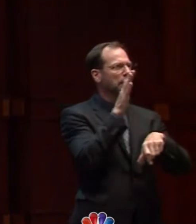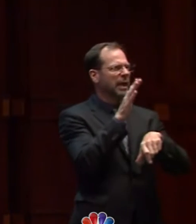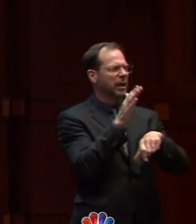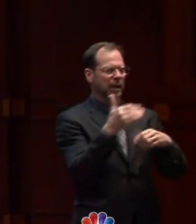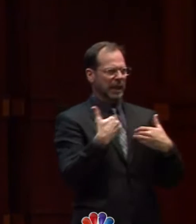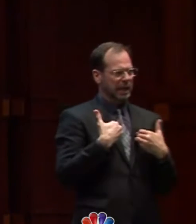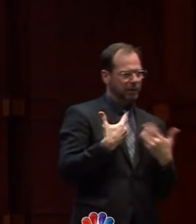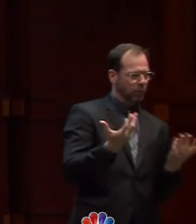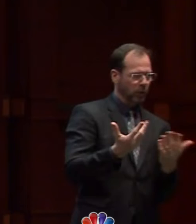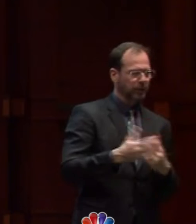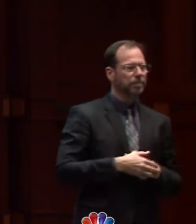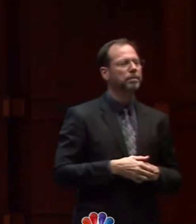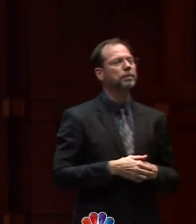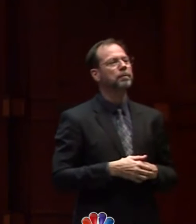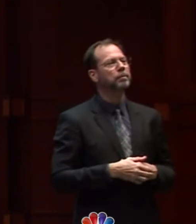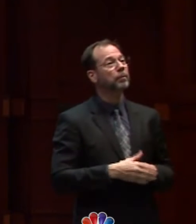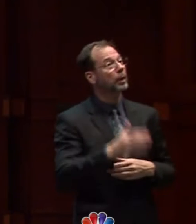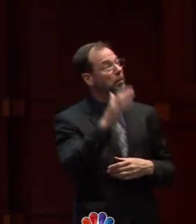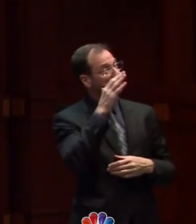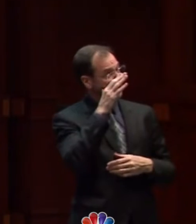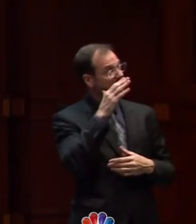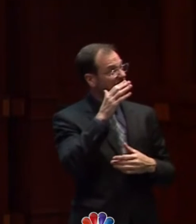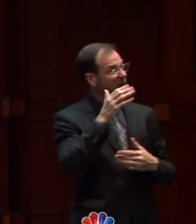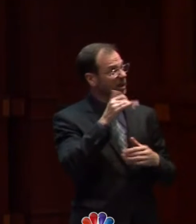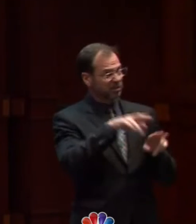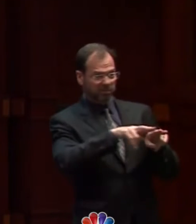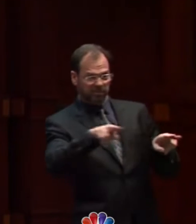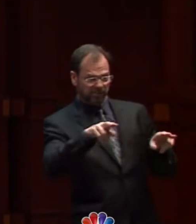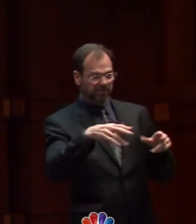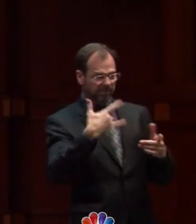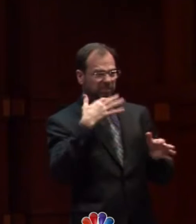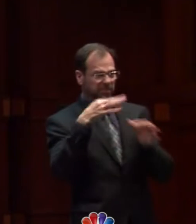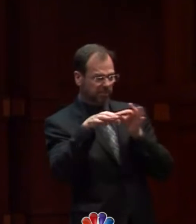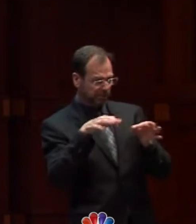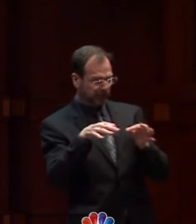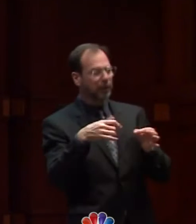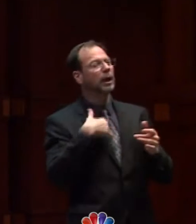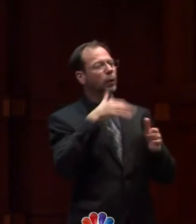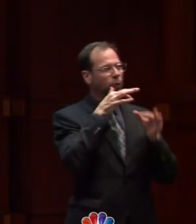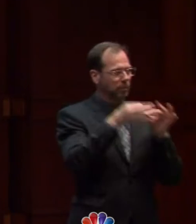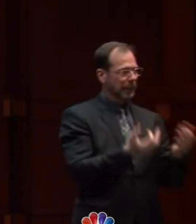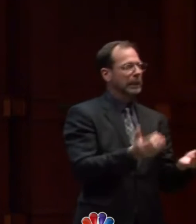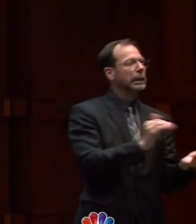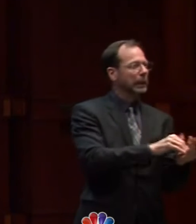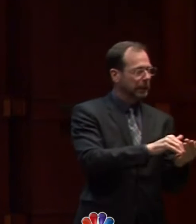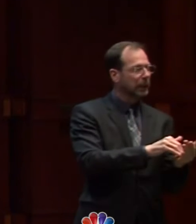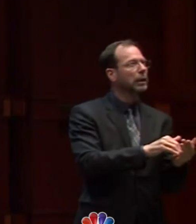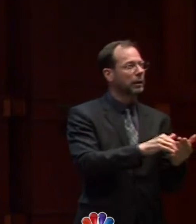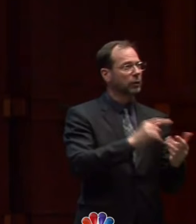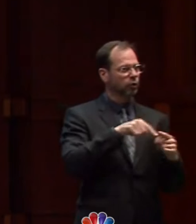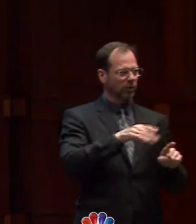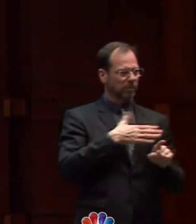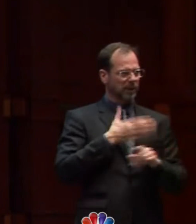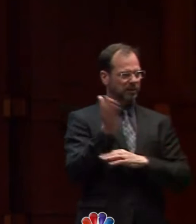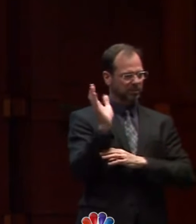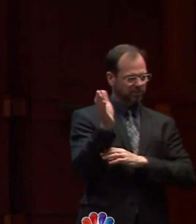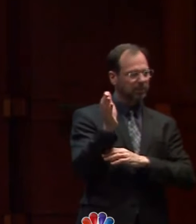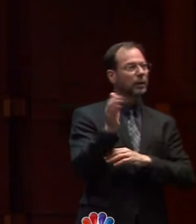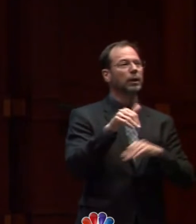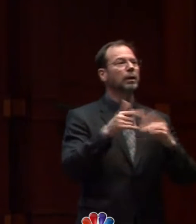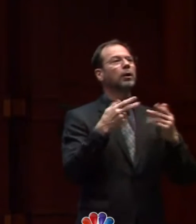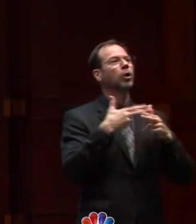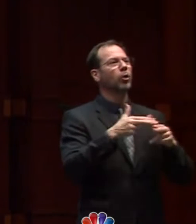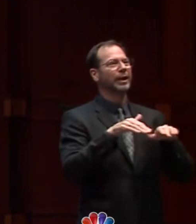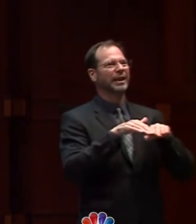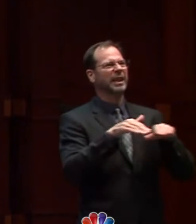out there. The beds that the governor has referred to already and that I will run through in this presentation are all in the level